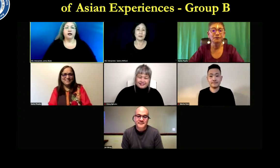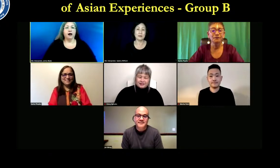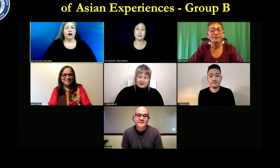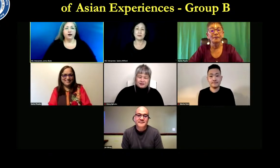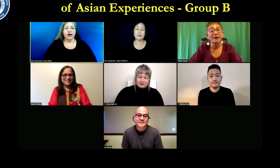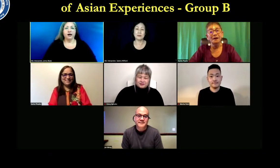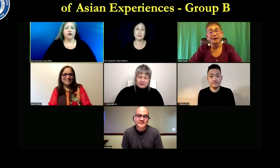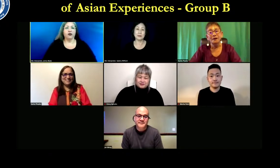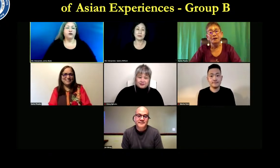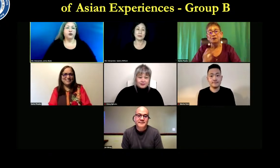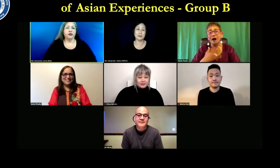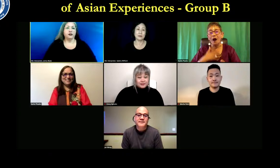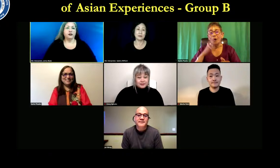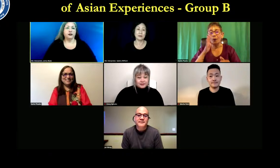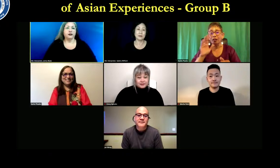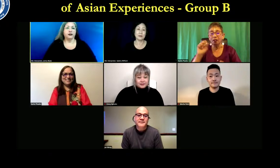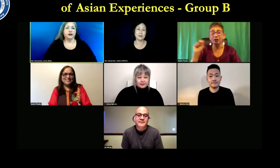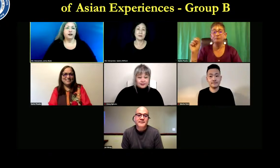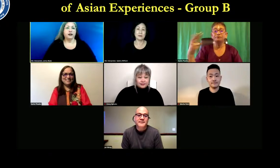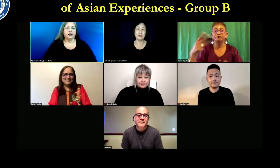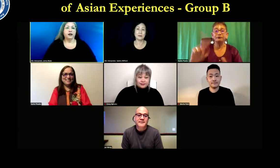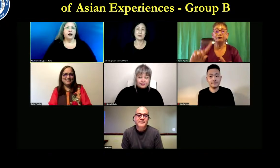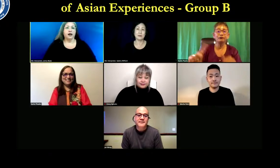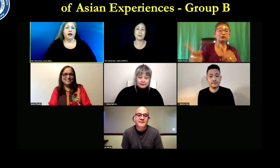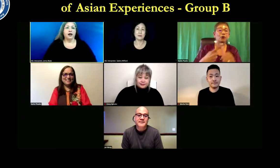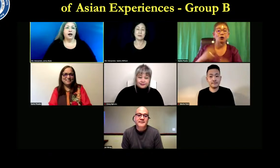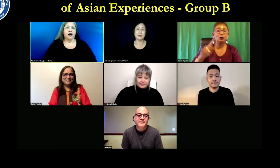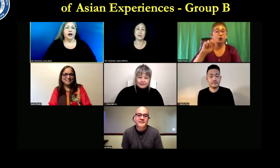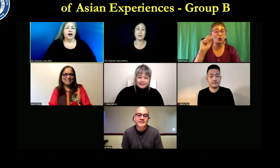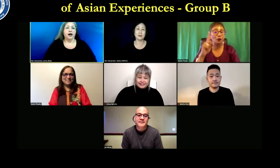It is an honor to have all of you here.